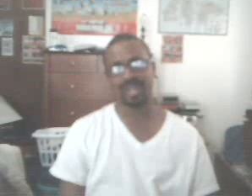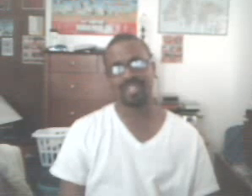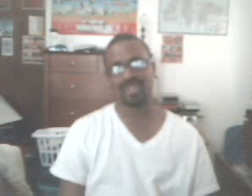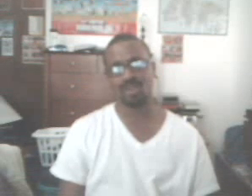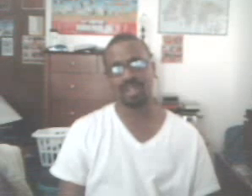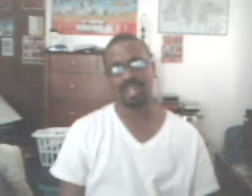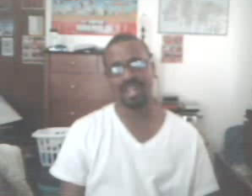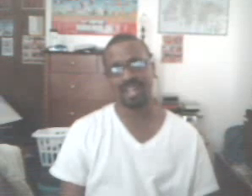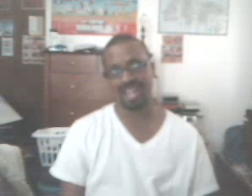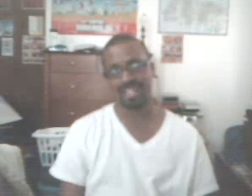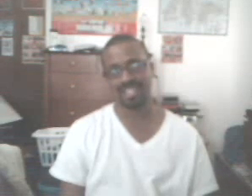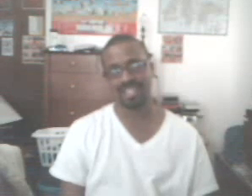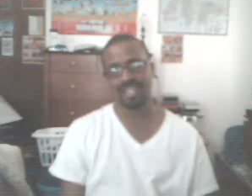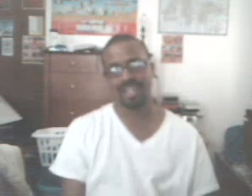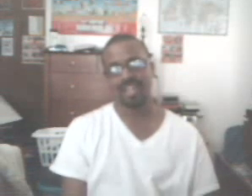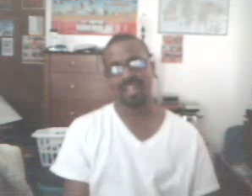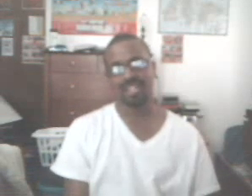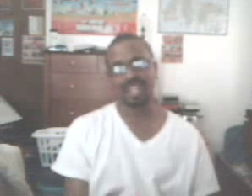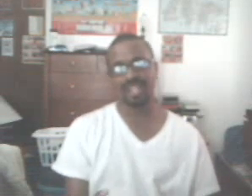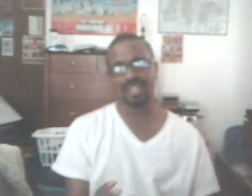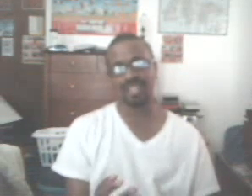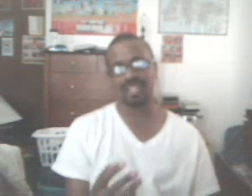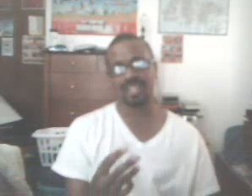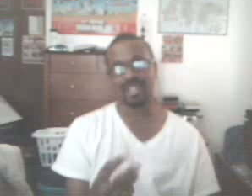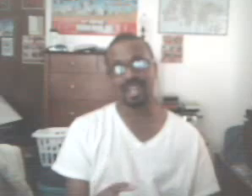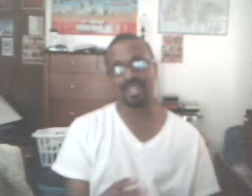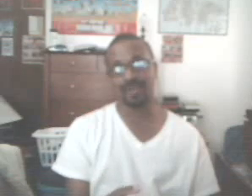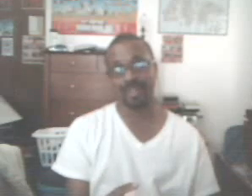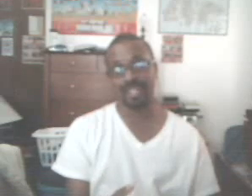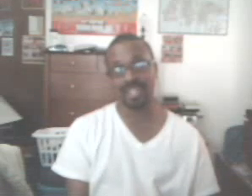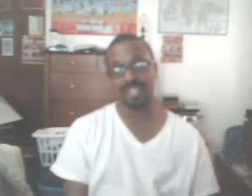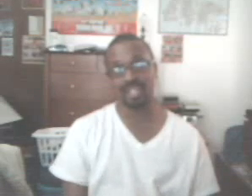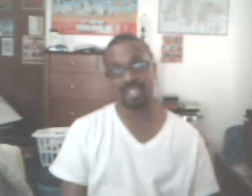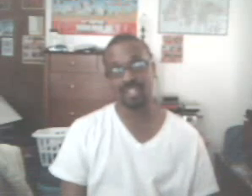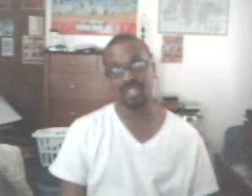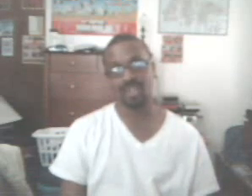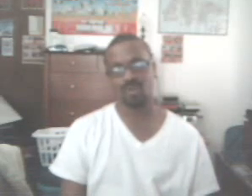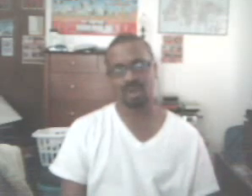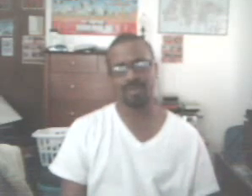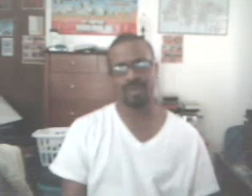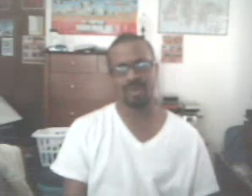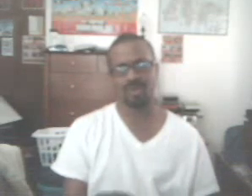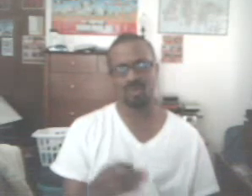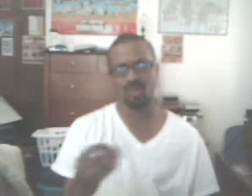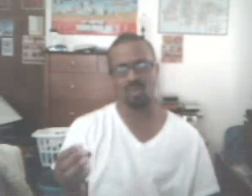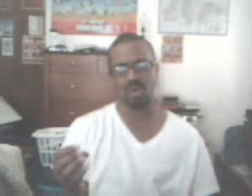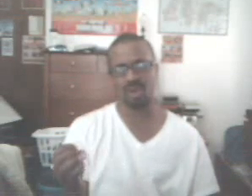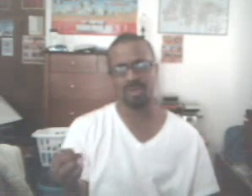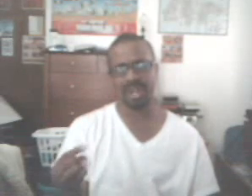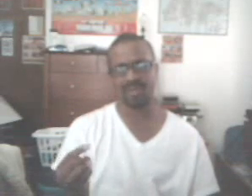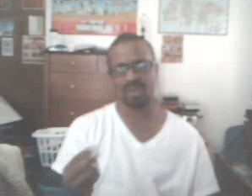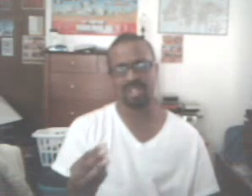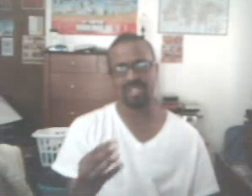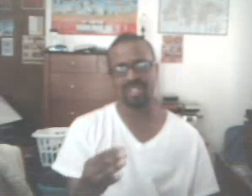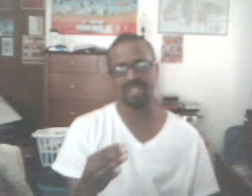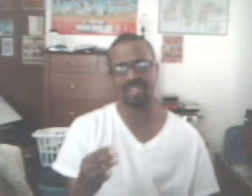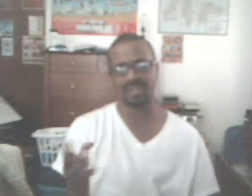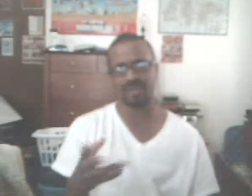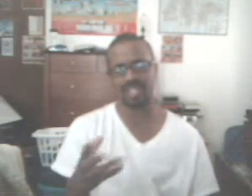Trebek told Nancy that defeated Ken Jennings. Well, Brad Rutter did defeated